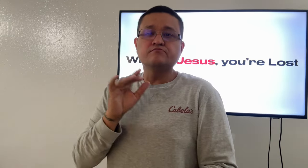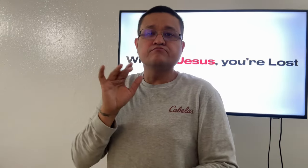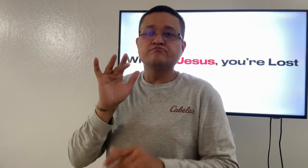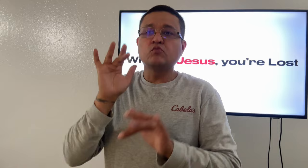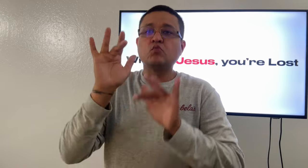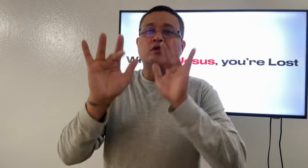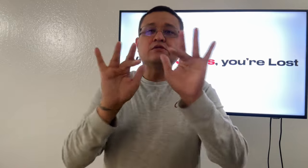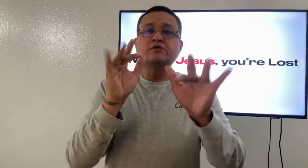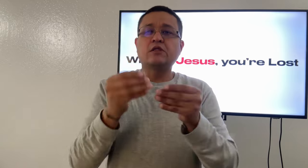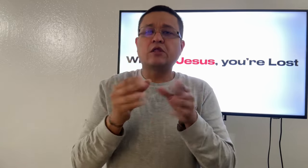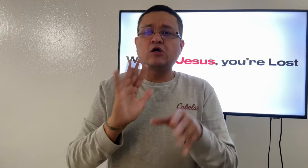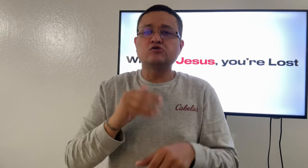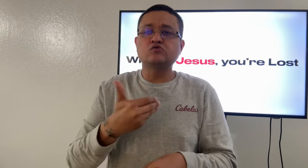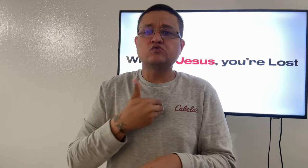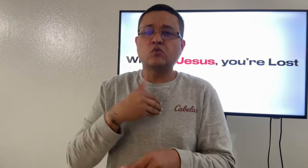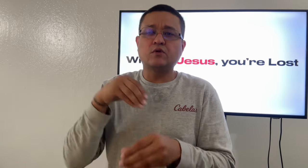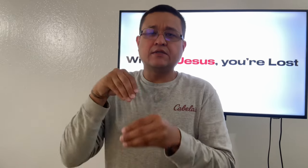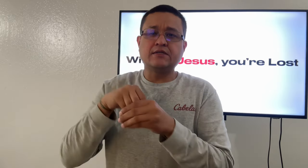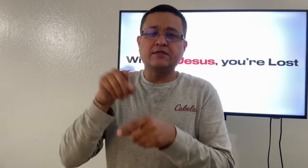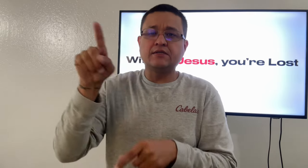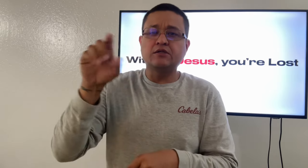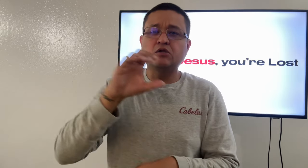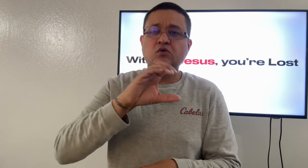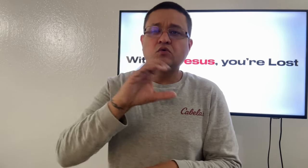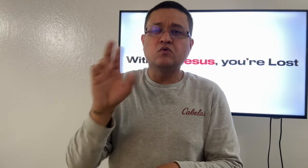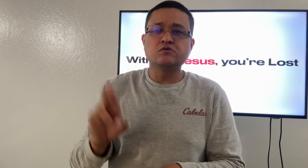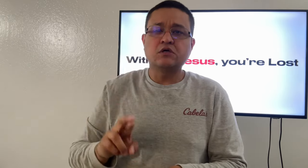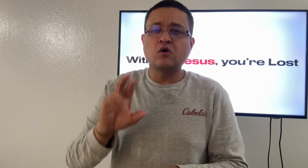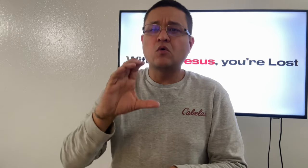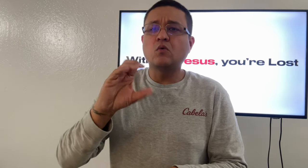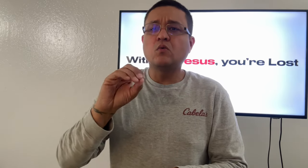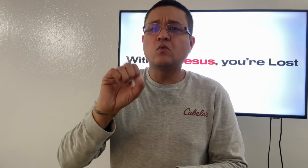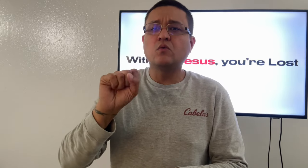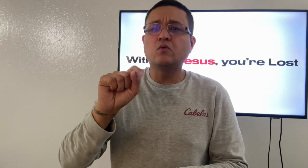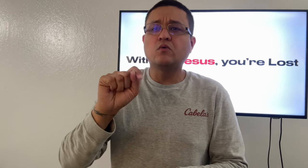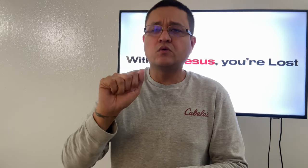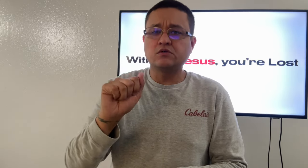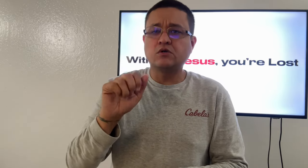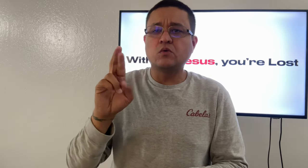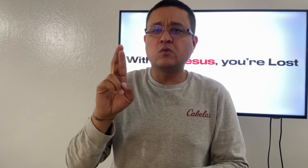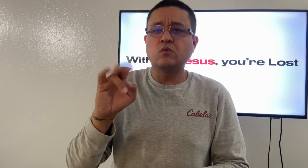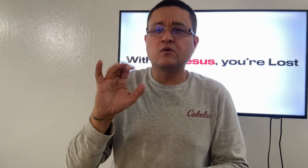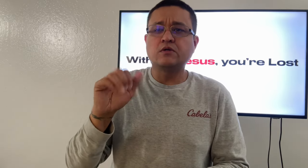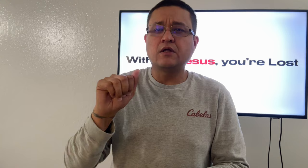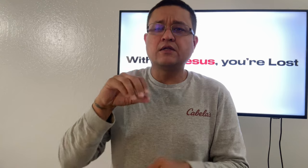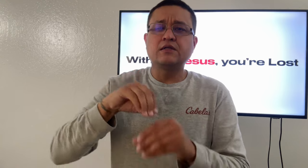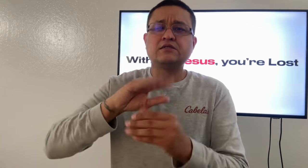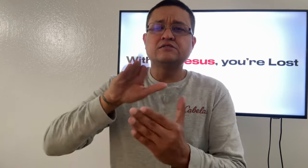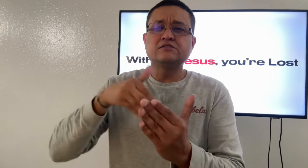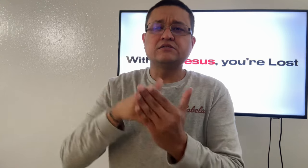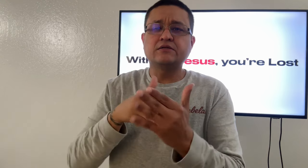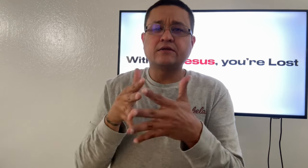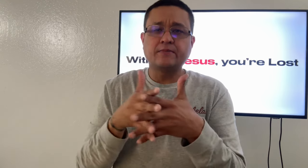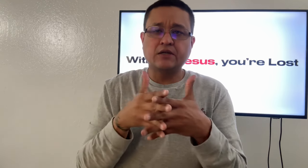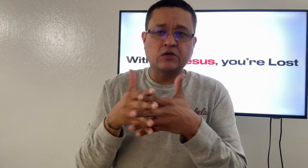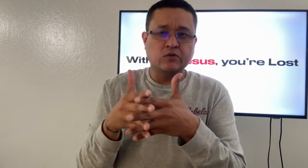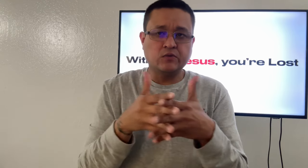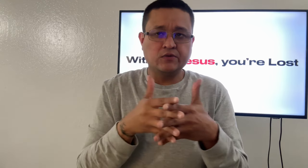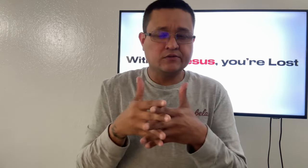to reach the lost souls in Costa Rica, in Central America.